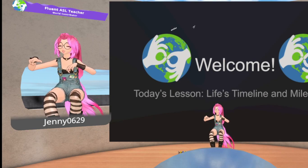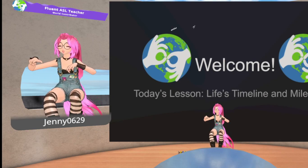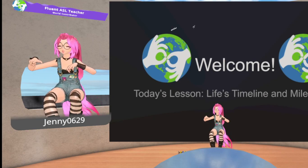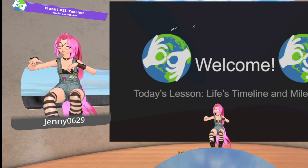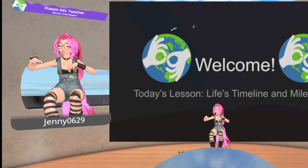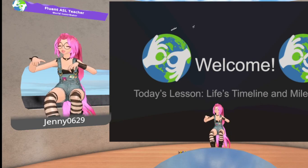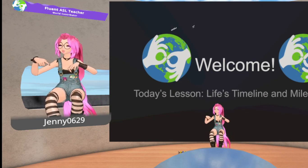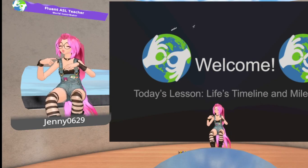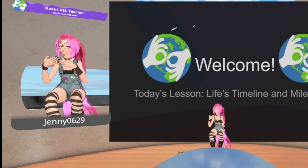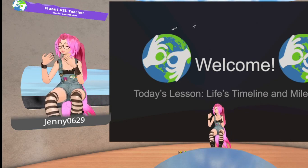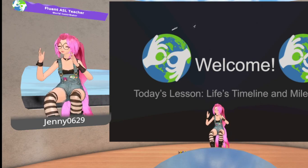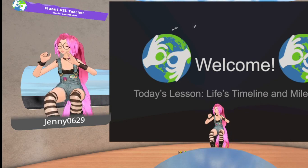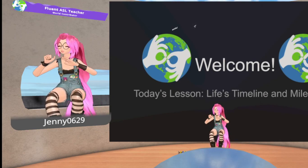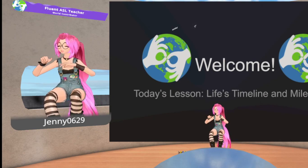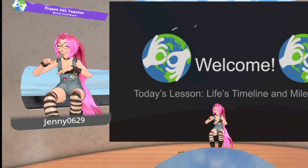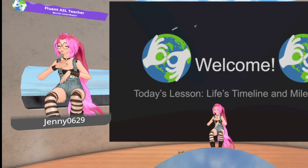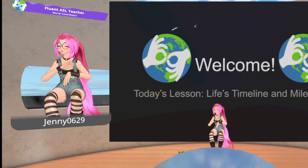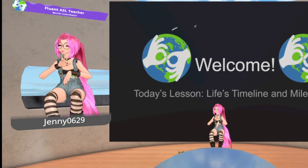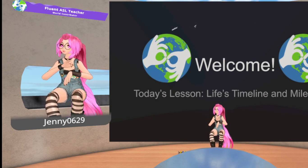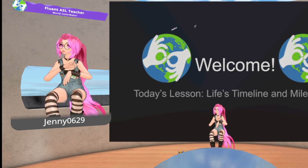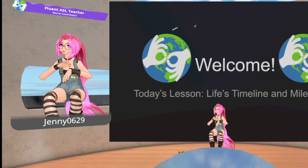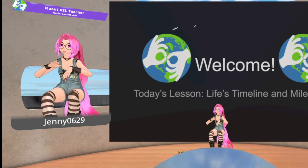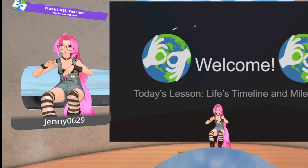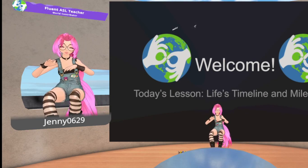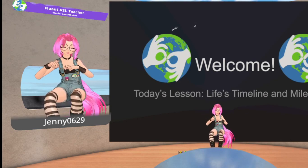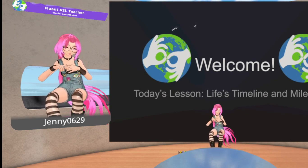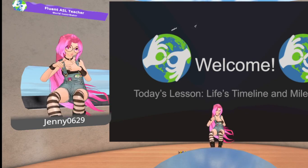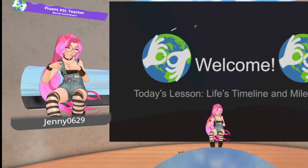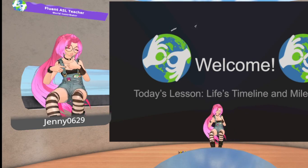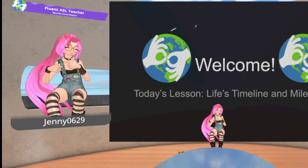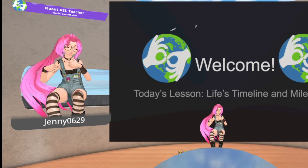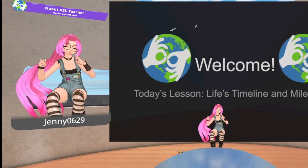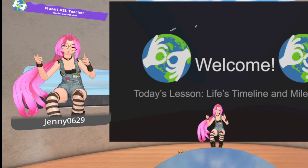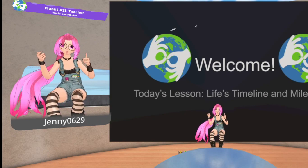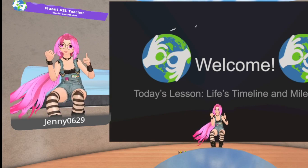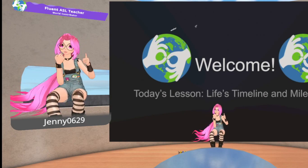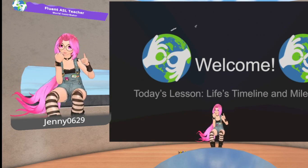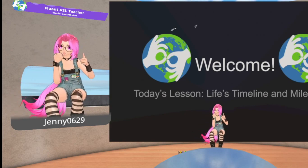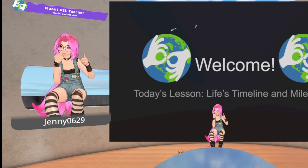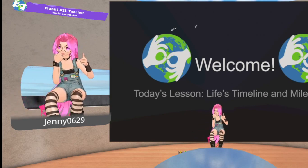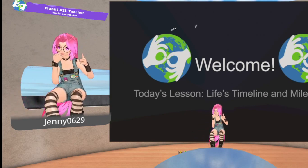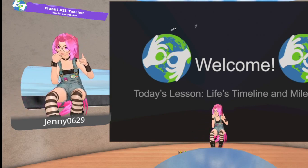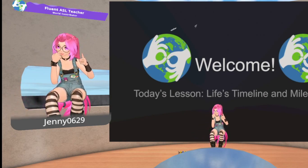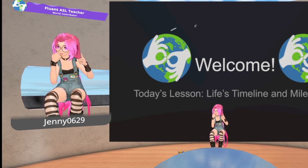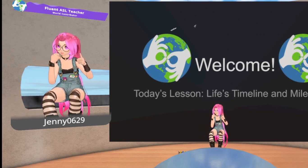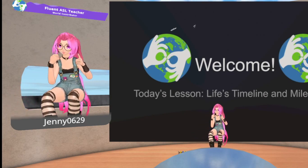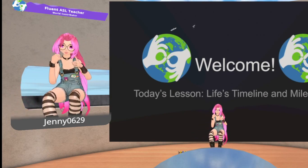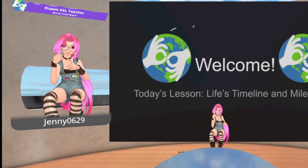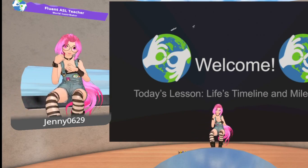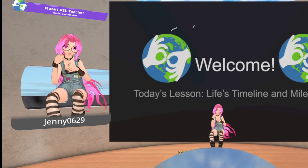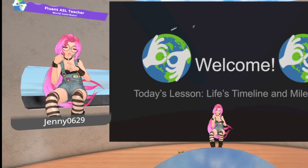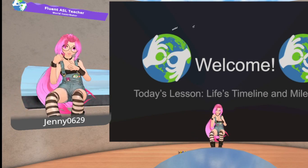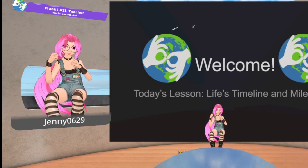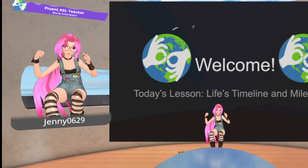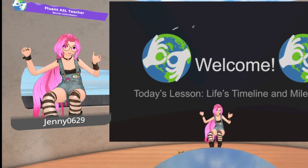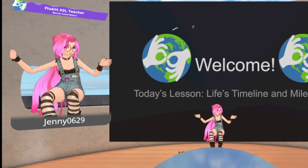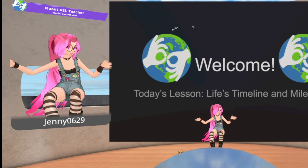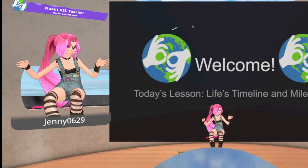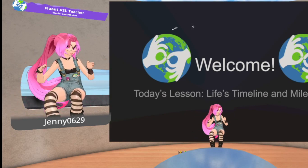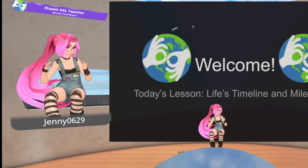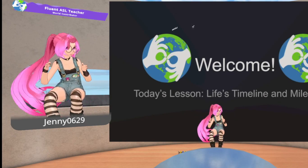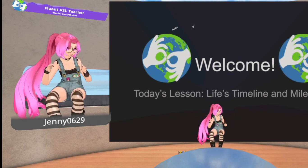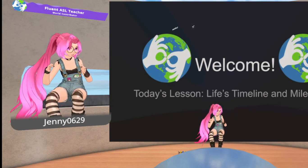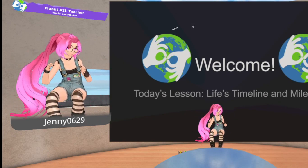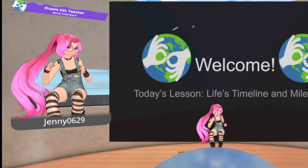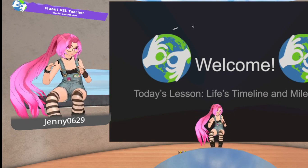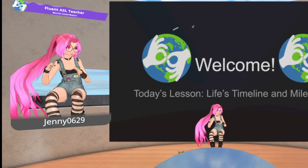people who are on Quest or maybe don't have good computers. Our second rule is to mute your microphone. This is